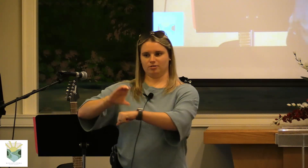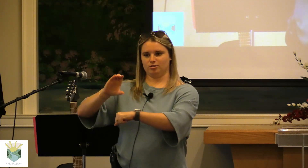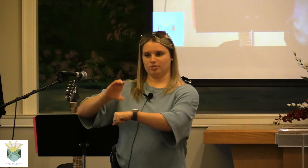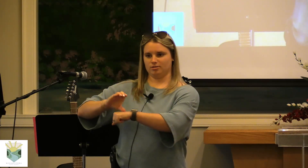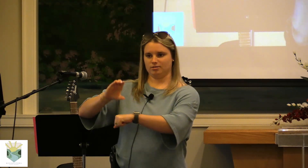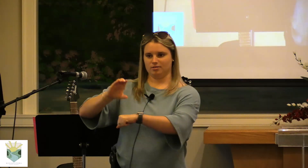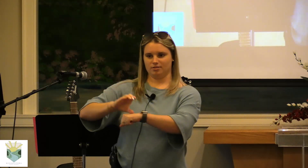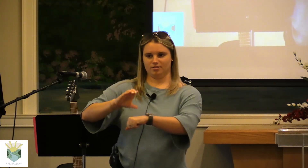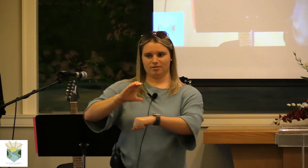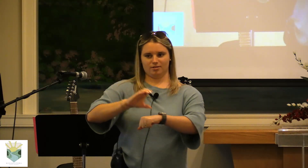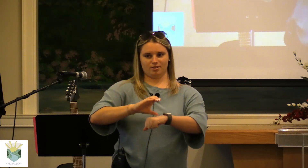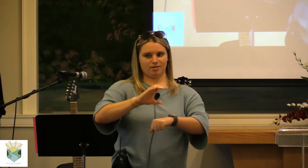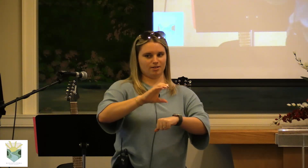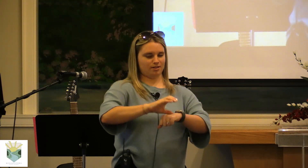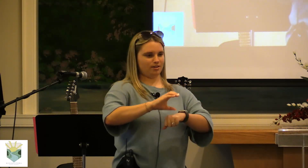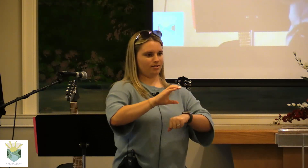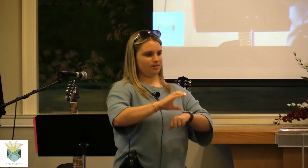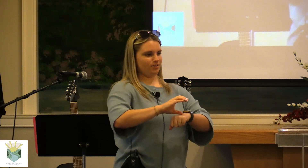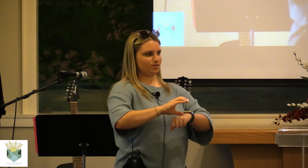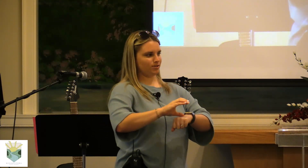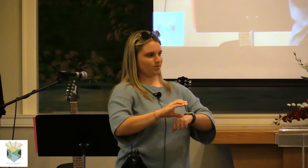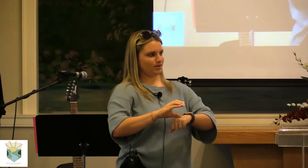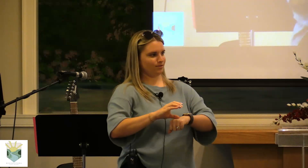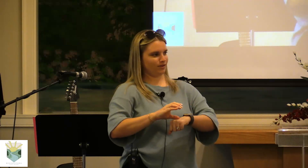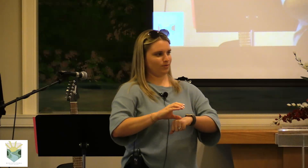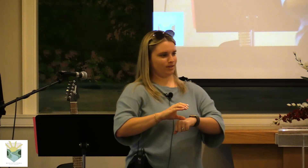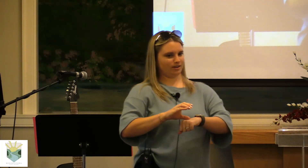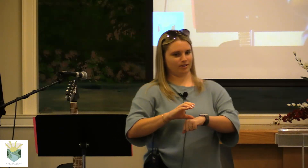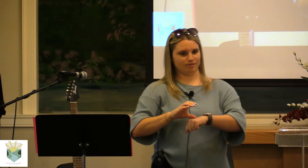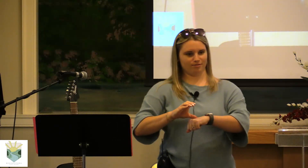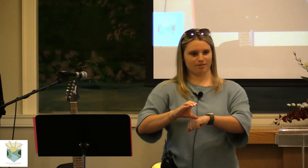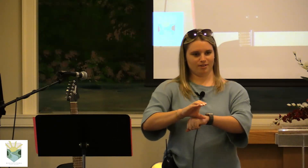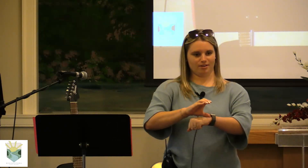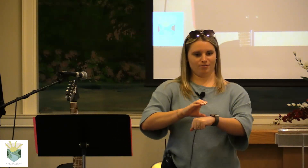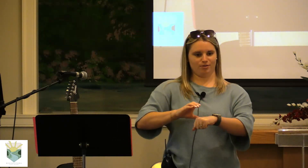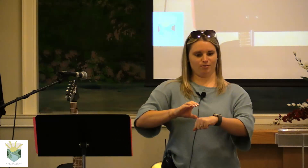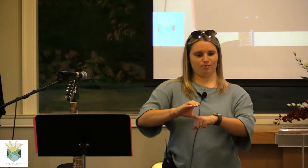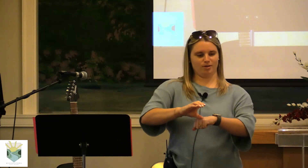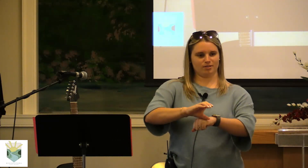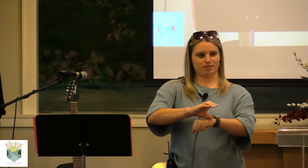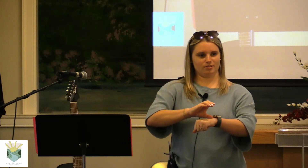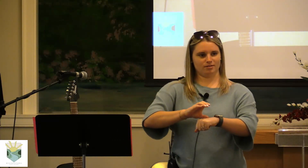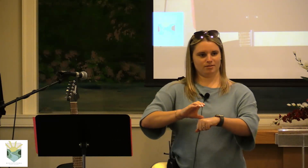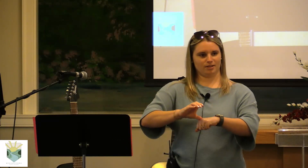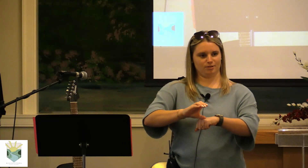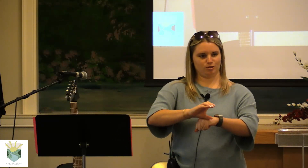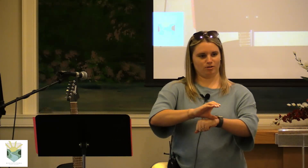Church. And then there's also another fun one that I love. If you mix it, that is chocolate.